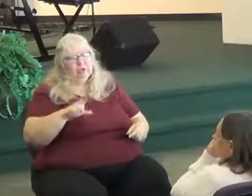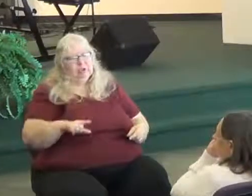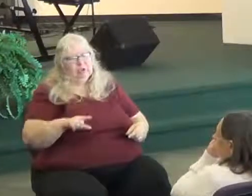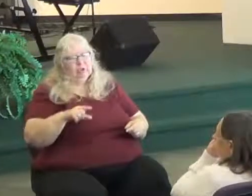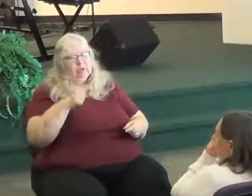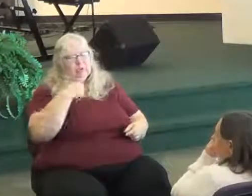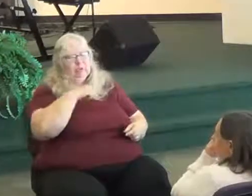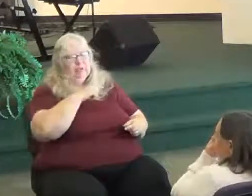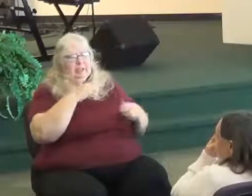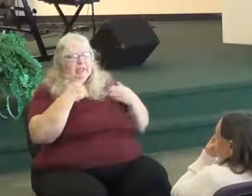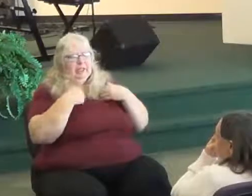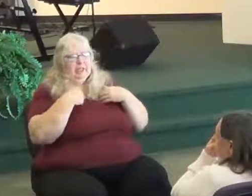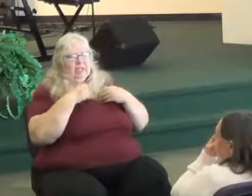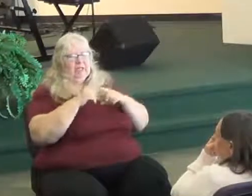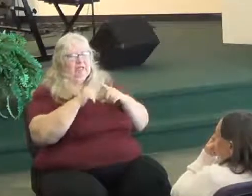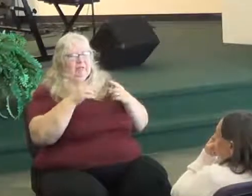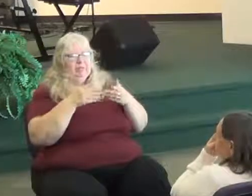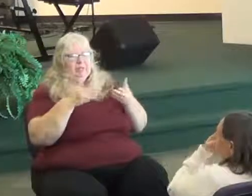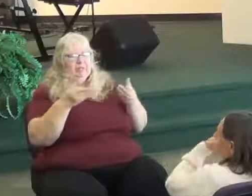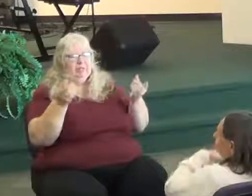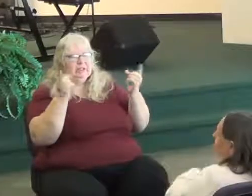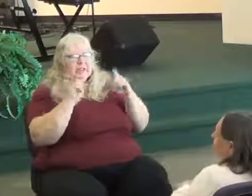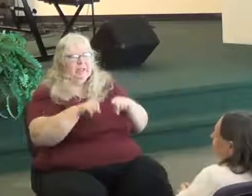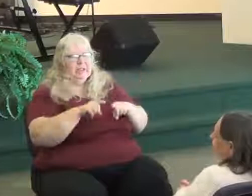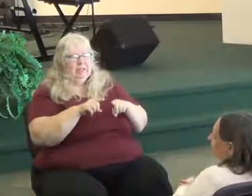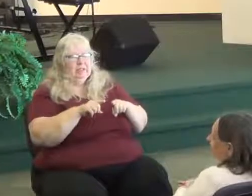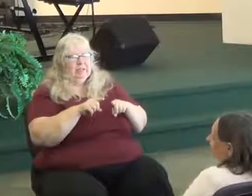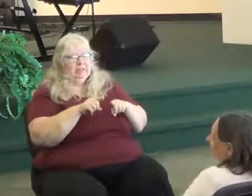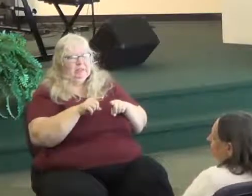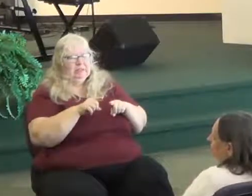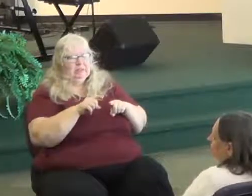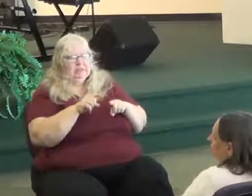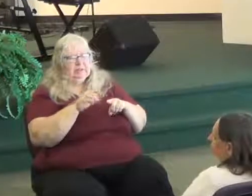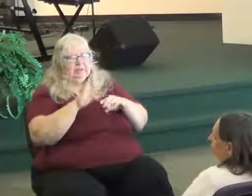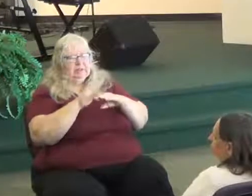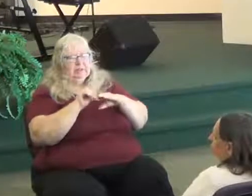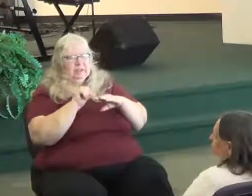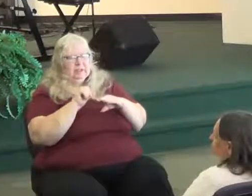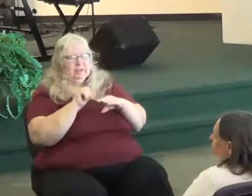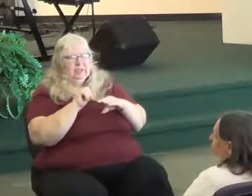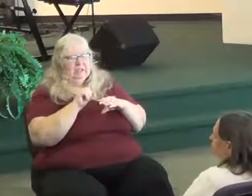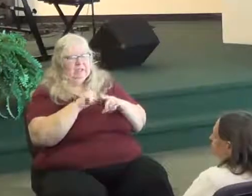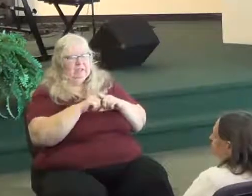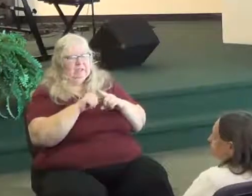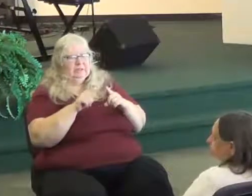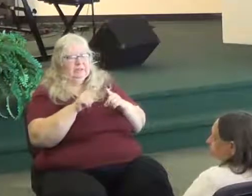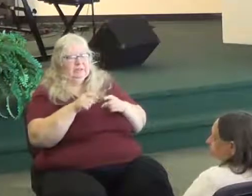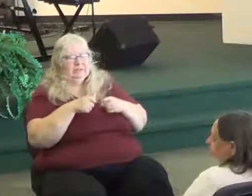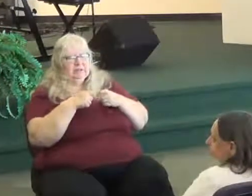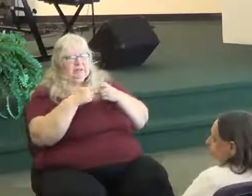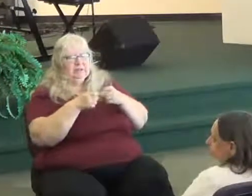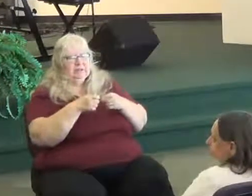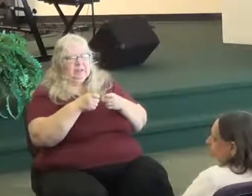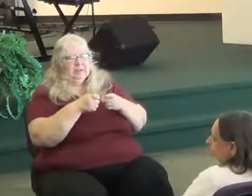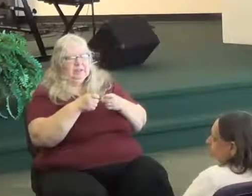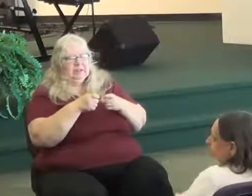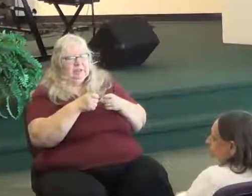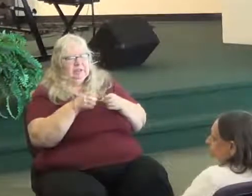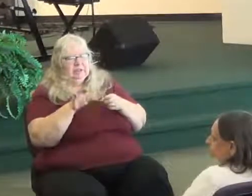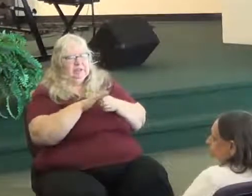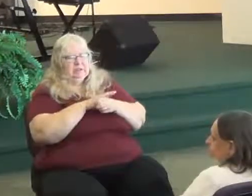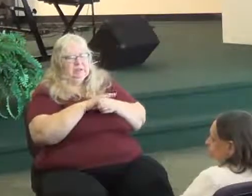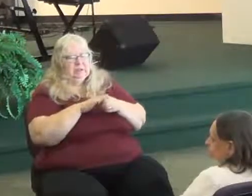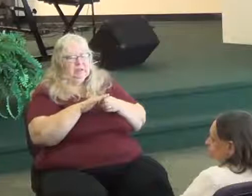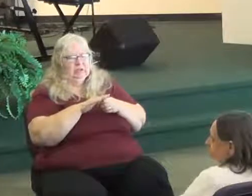have different things going on in our lives and different callings and different giftings. And I just want us to totally surrender to